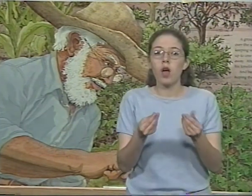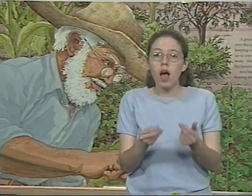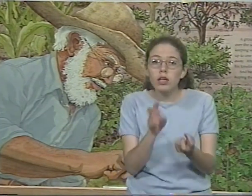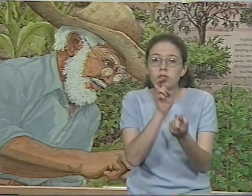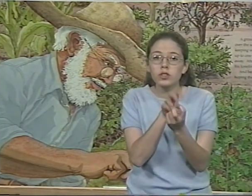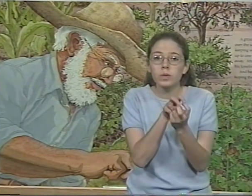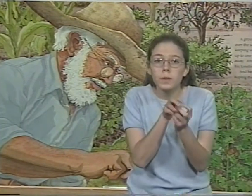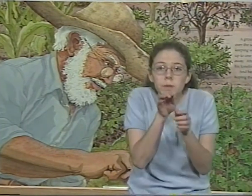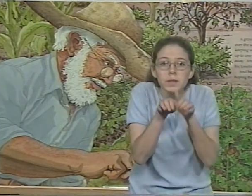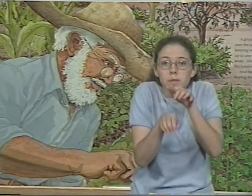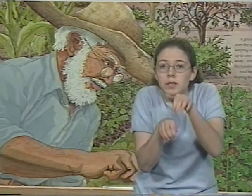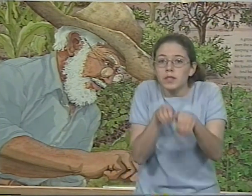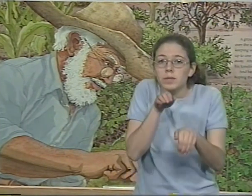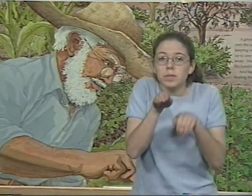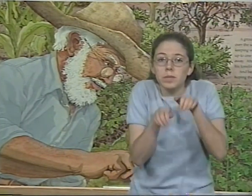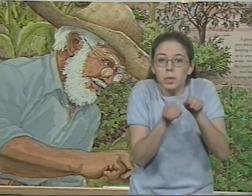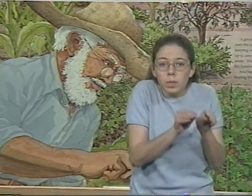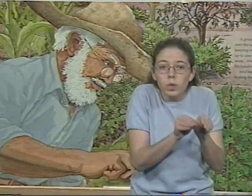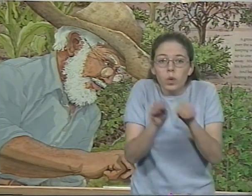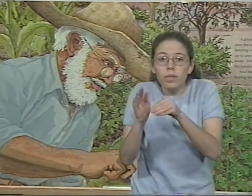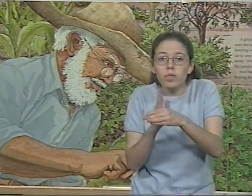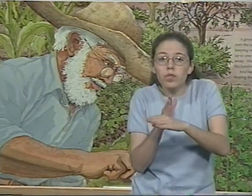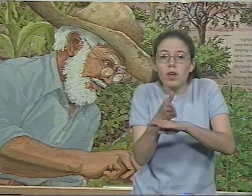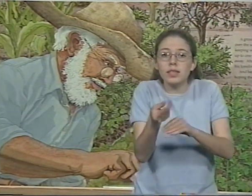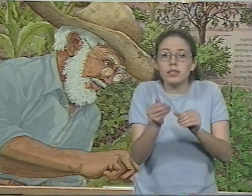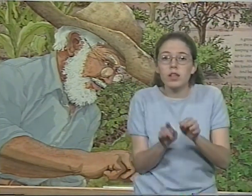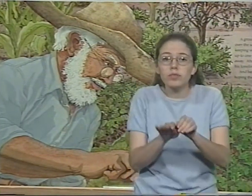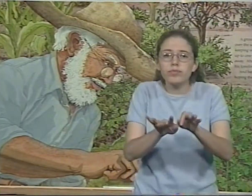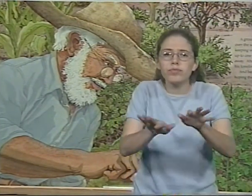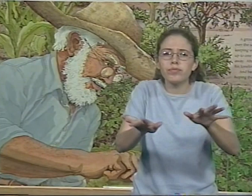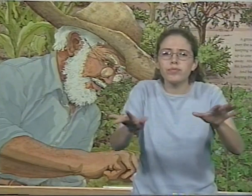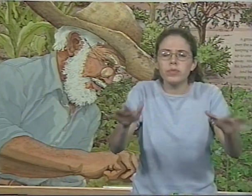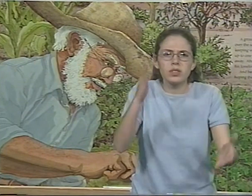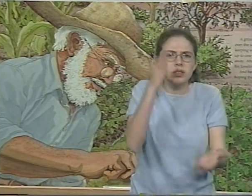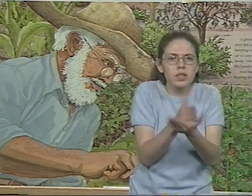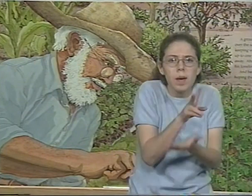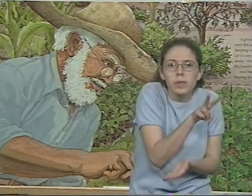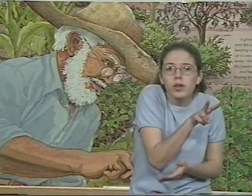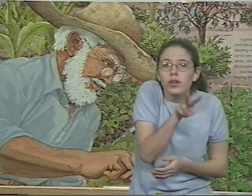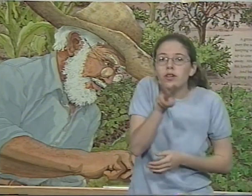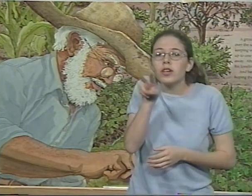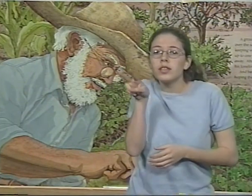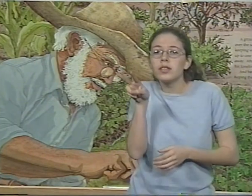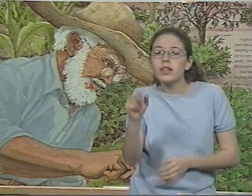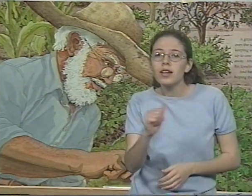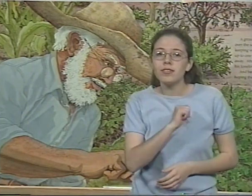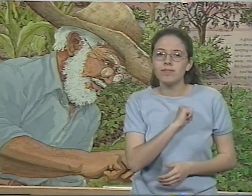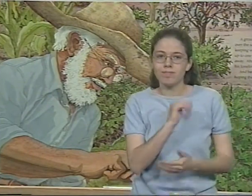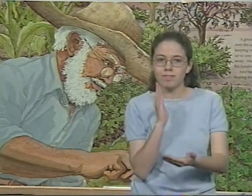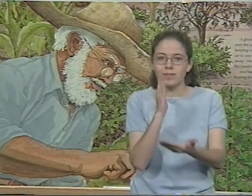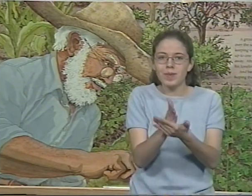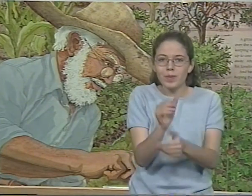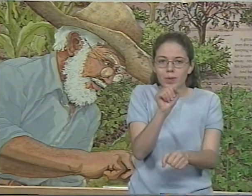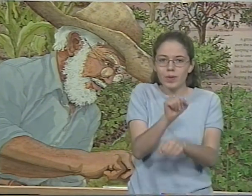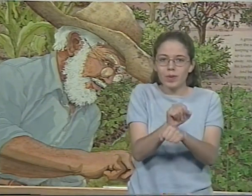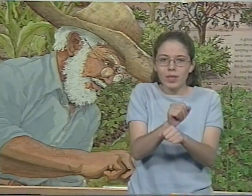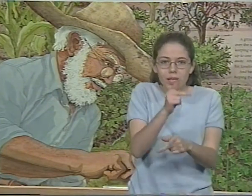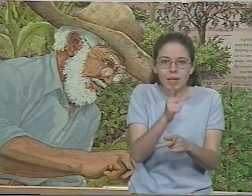A ground squirrel crept from under the bush. Moving warily over the sand, it hesitated and looked around.